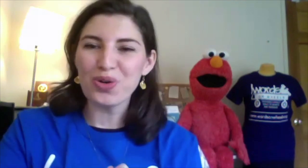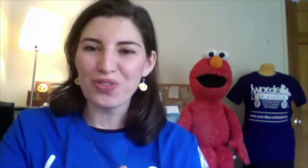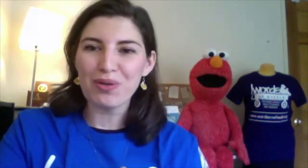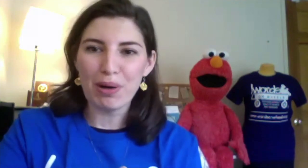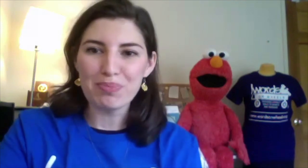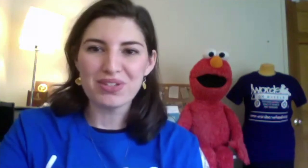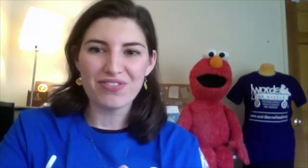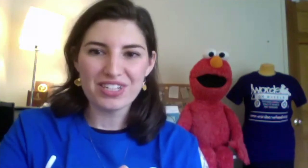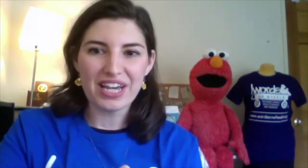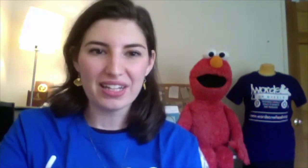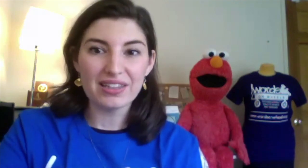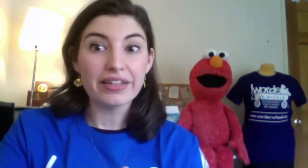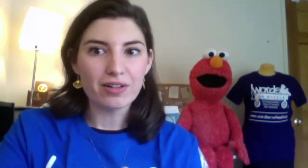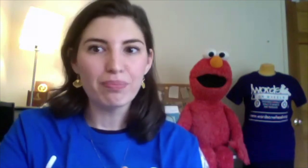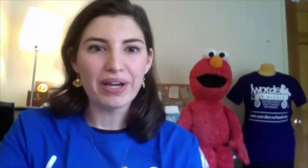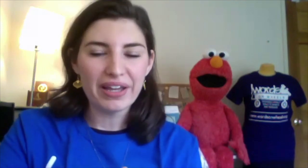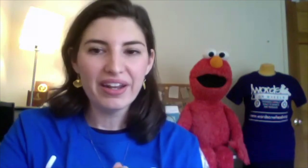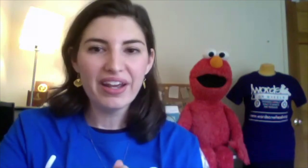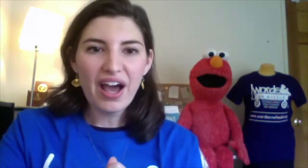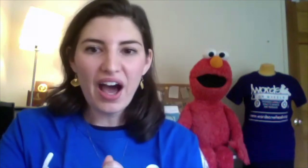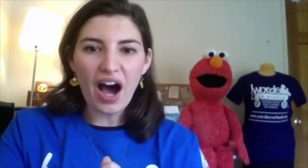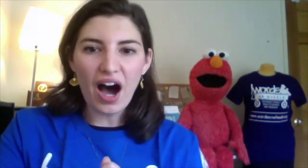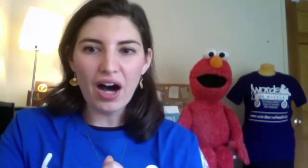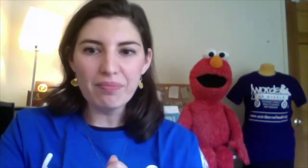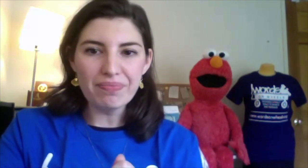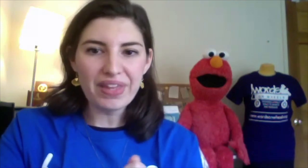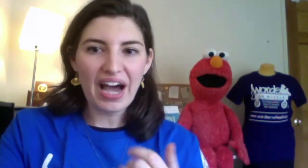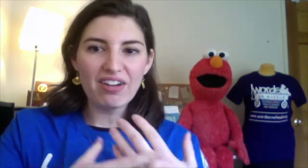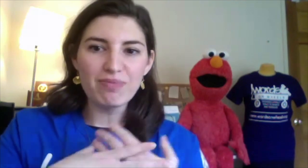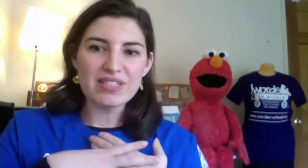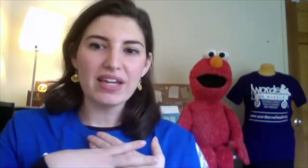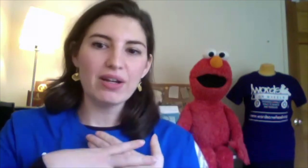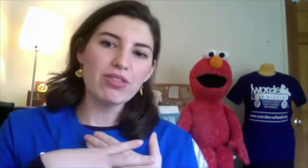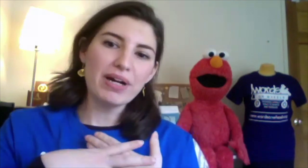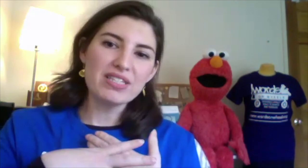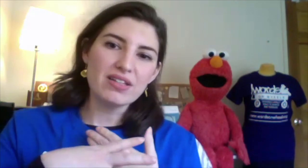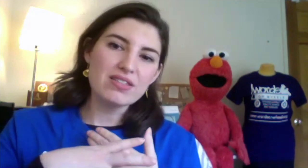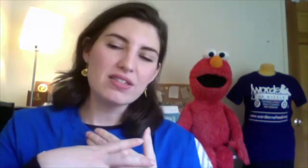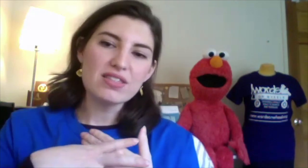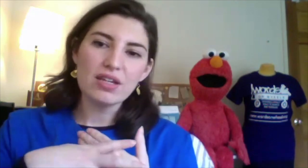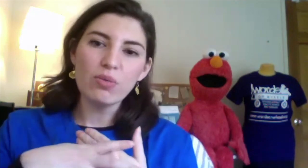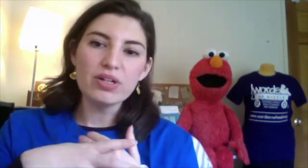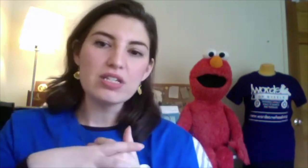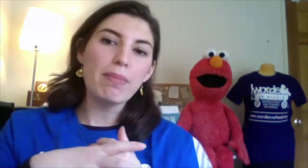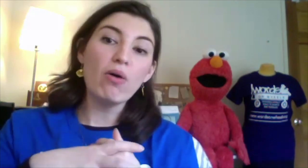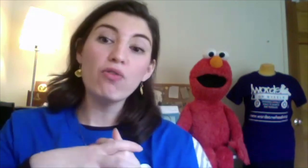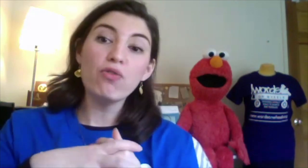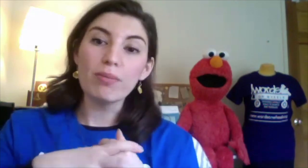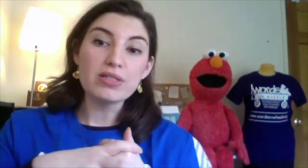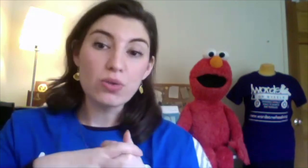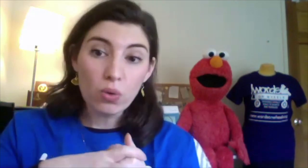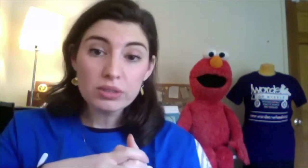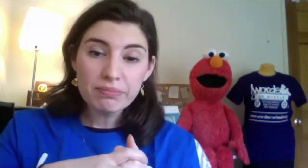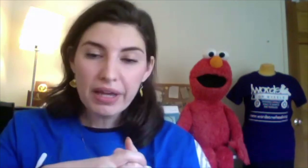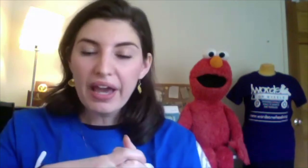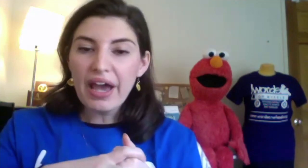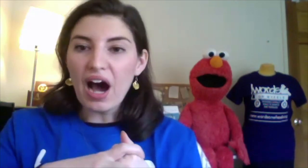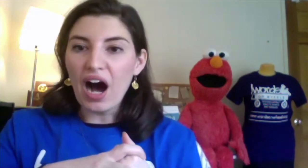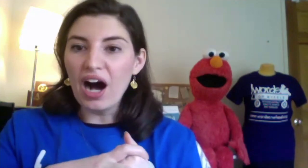the bumps of the day a little bit. I've been signing with my son since he was about 4 months old.